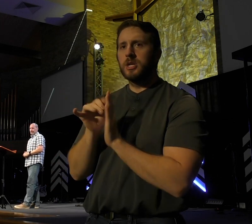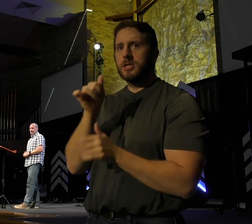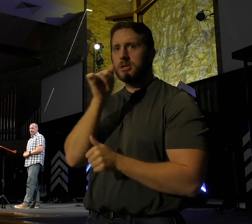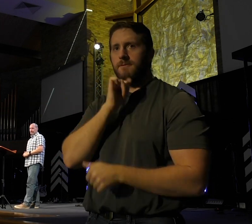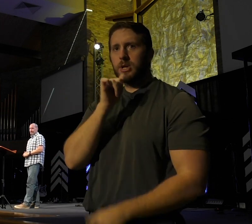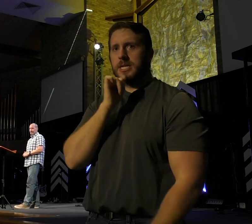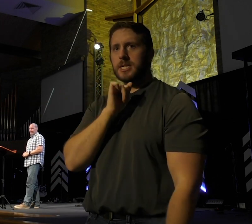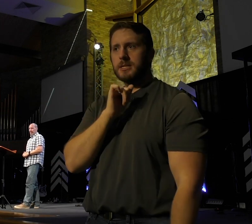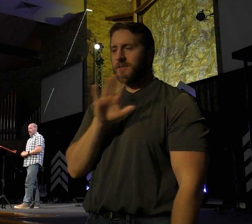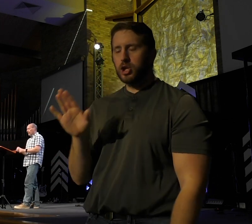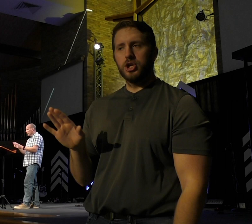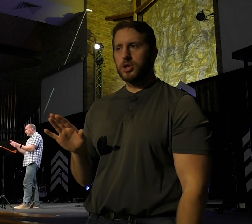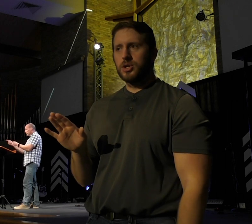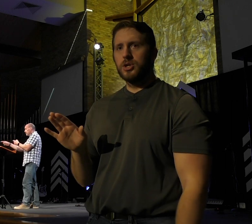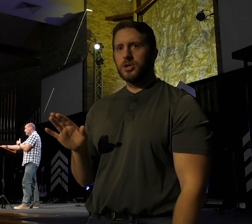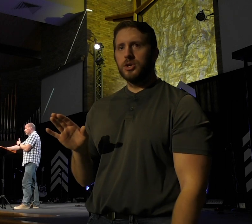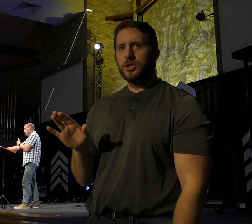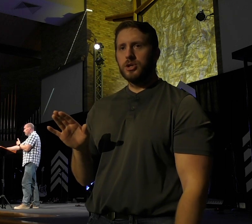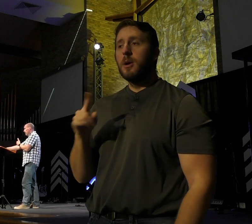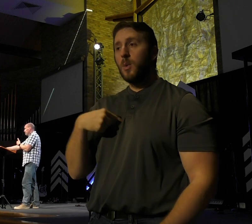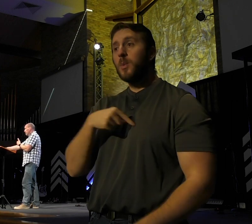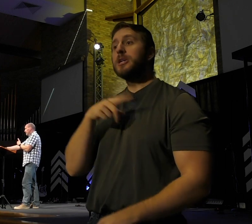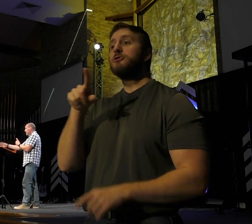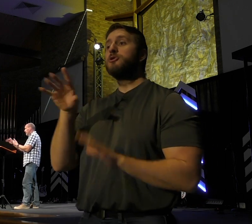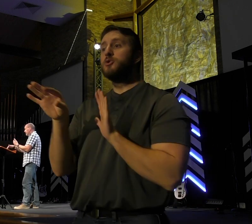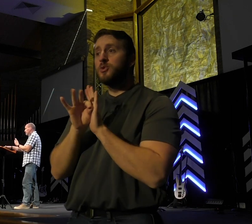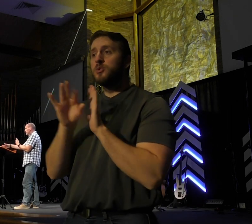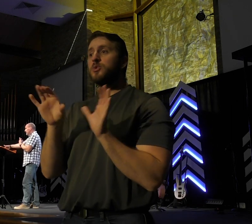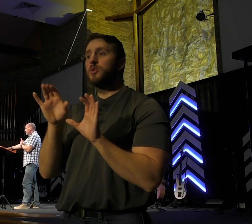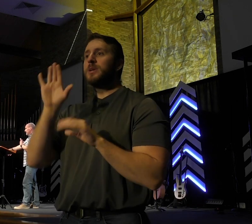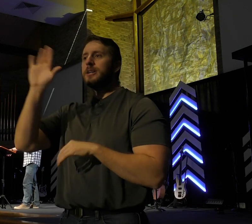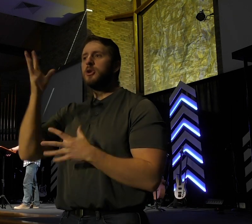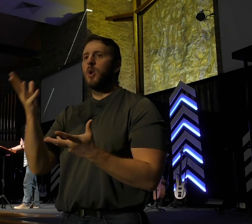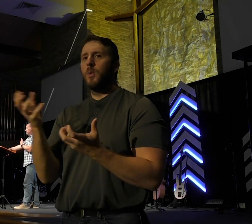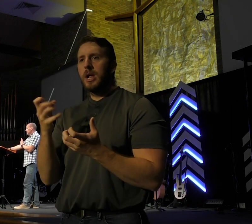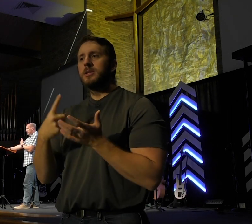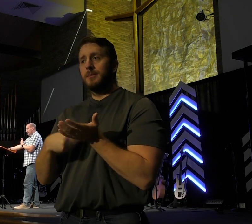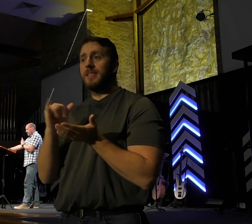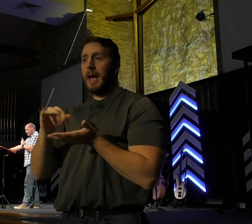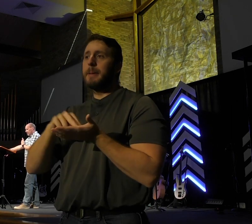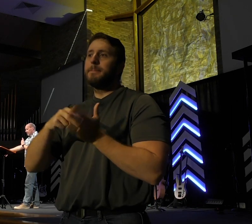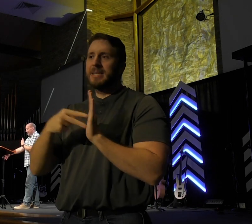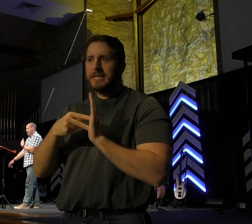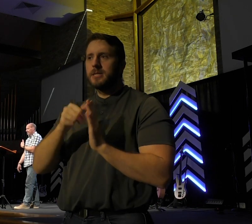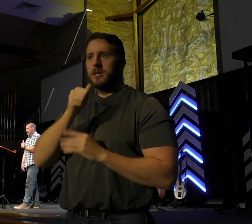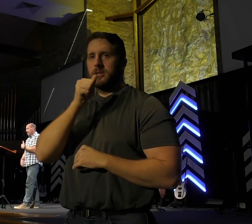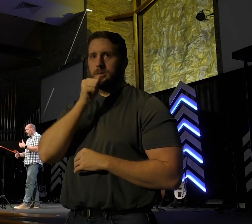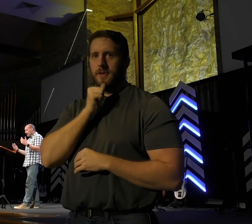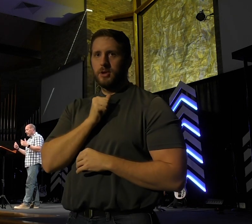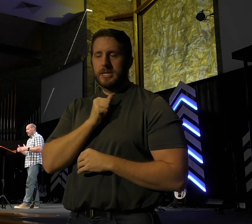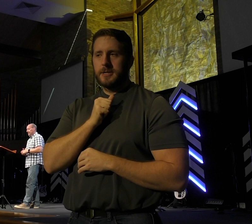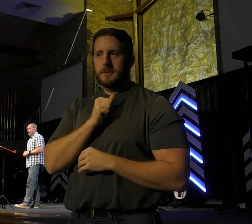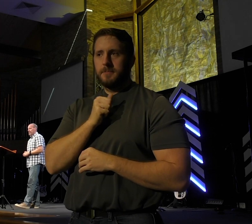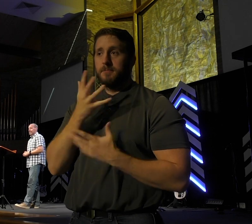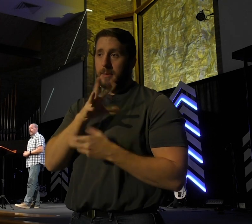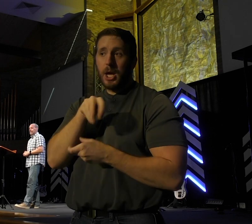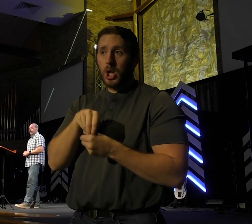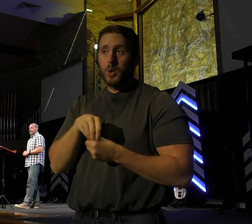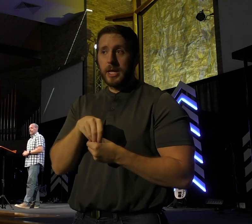ever. But we choose to do God's will, and sometimes that means suffering. It might